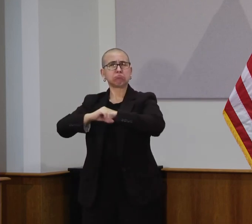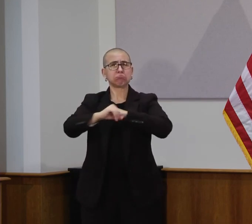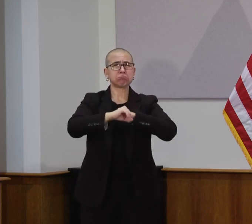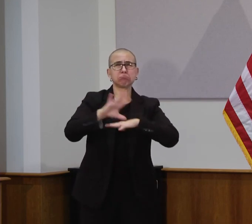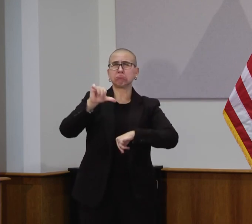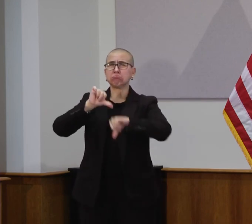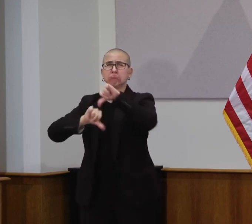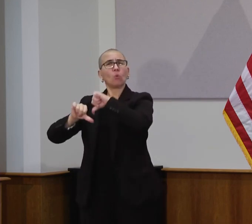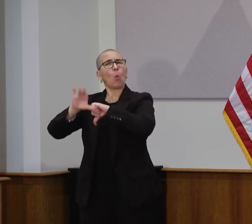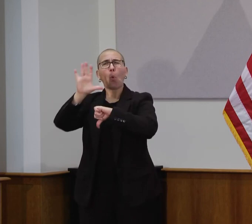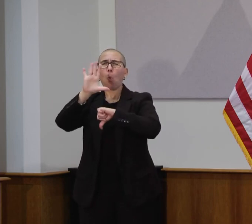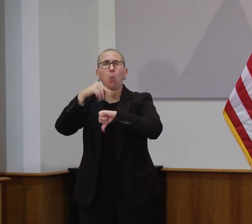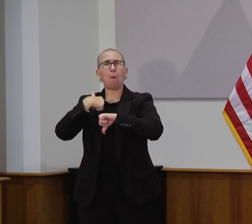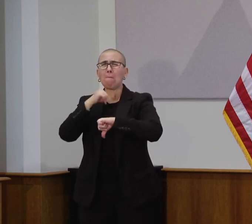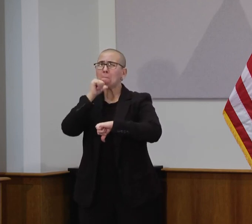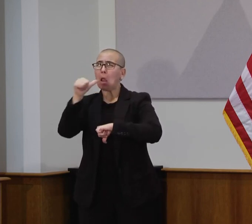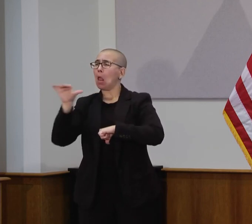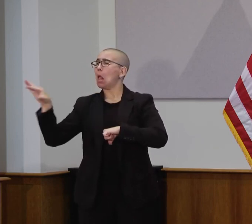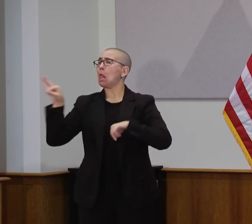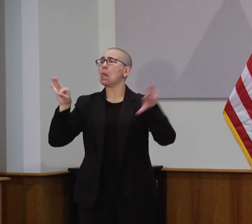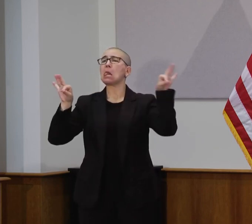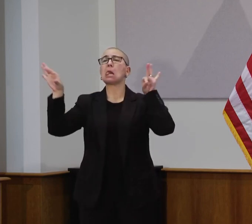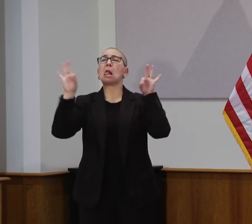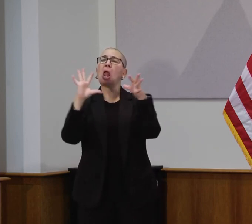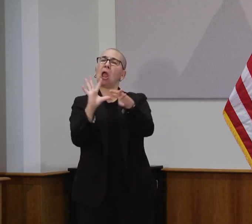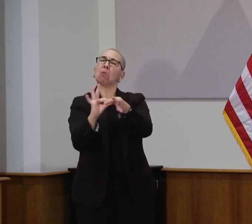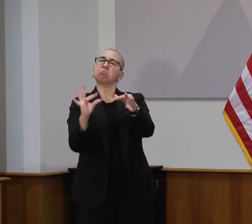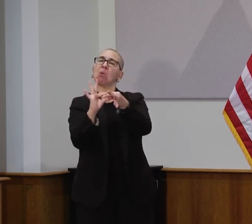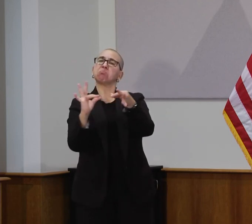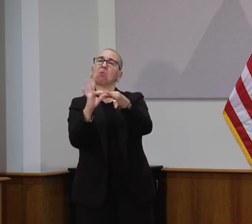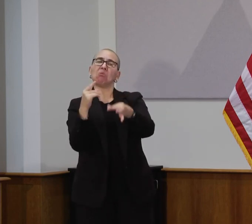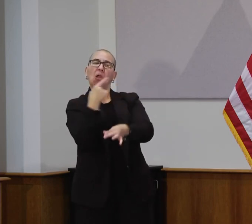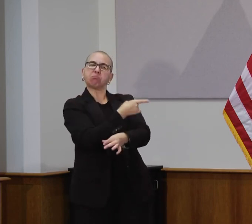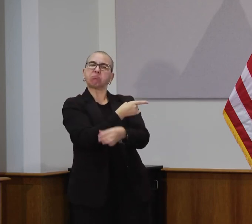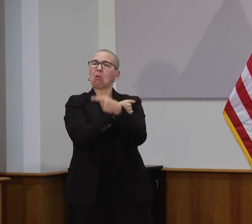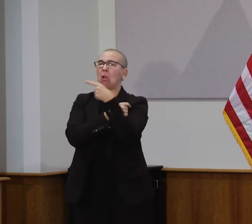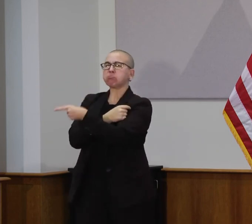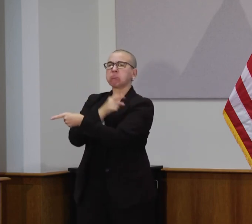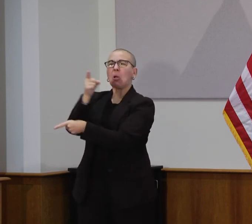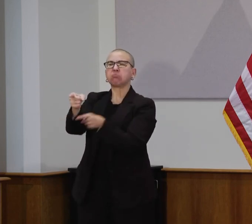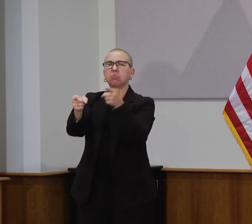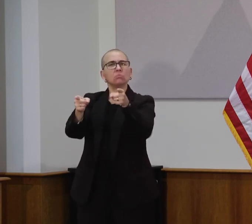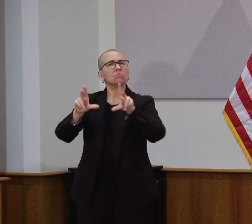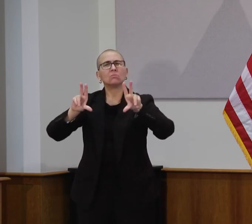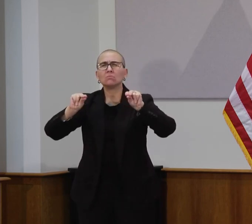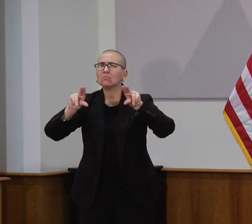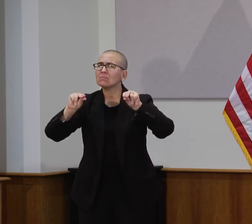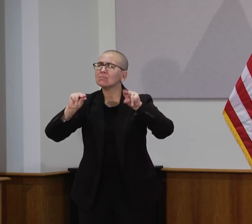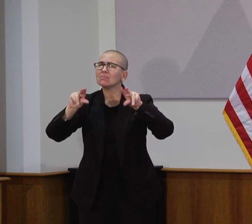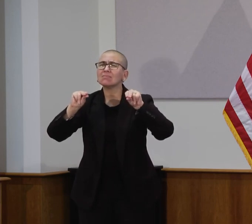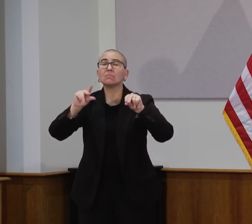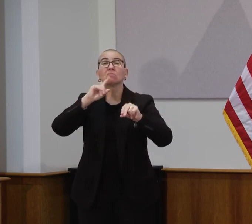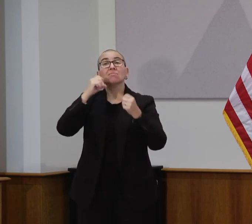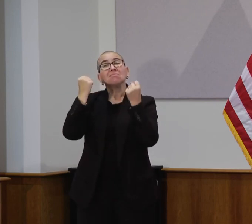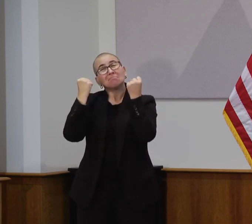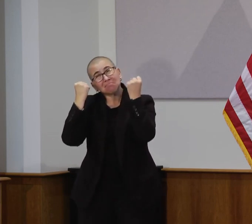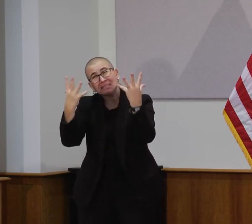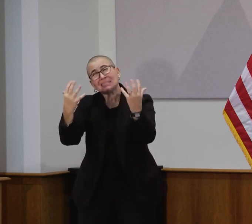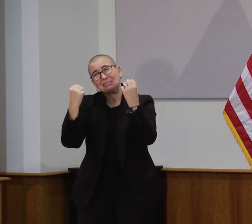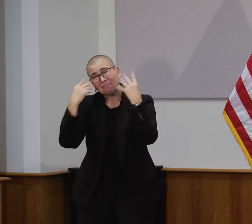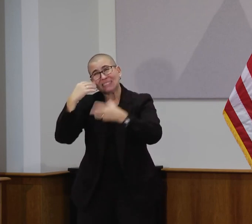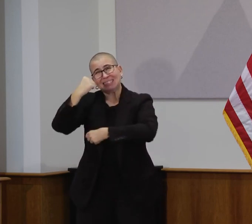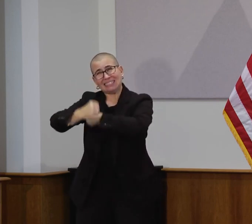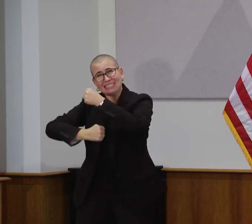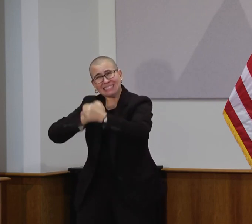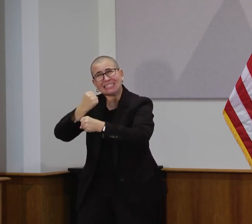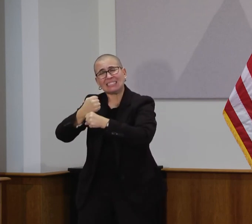out why all of this happened. But I felt it, like many of you have, for years now, this deepening division, whether it be